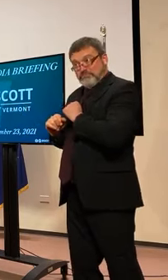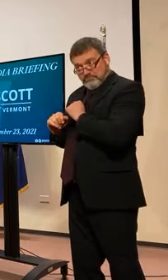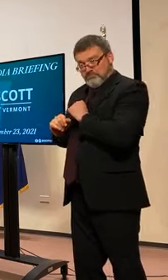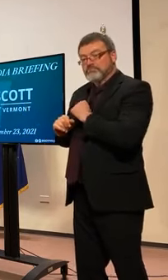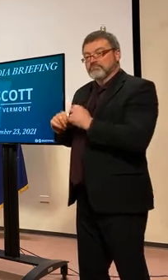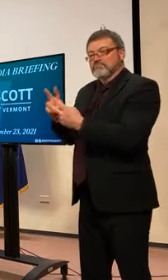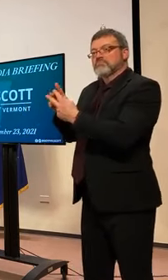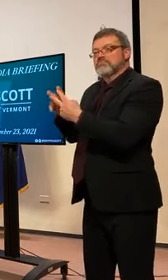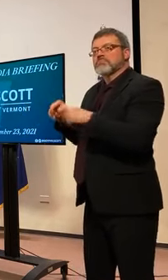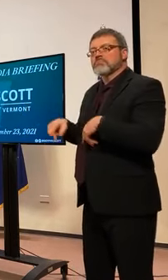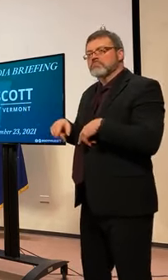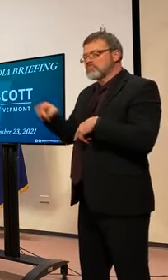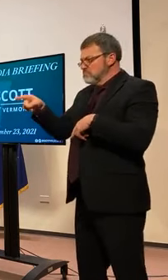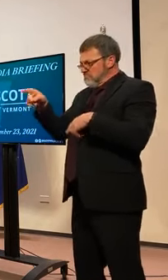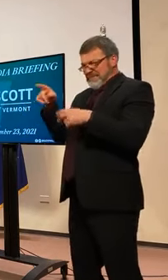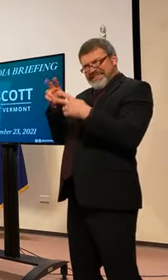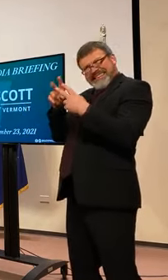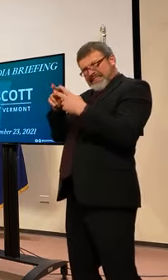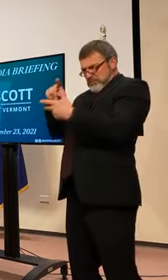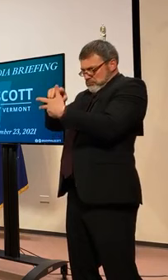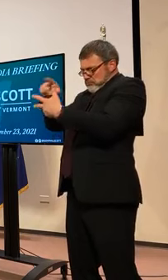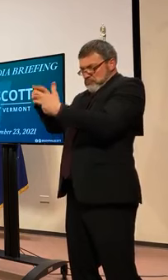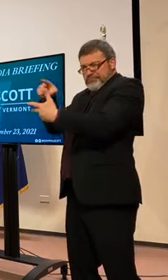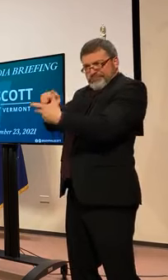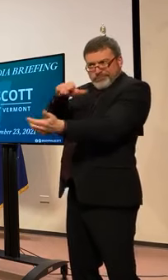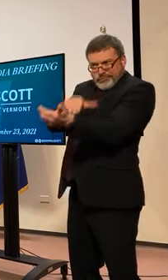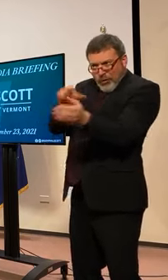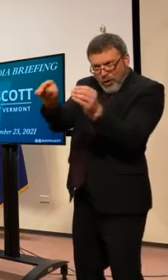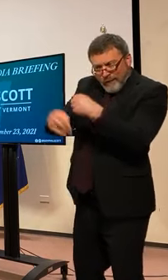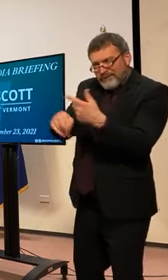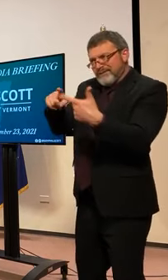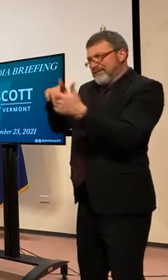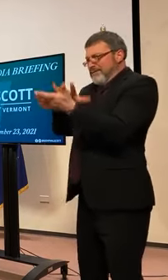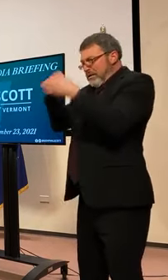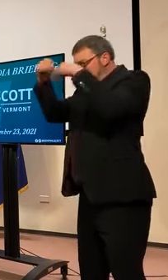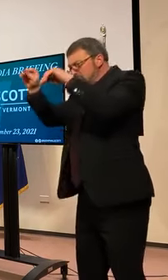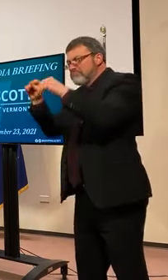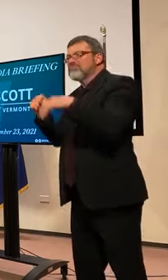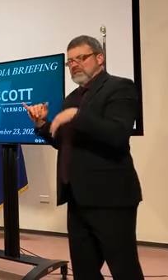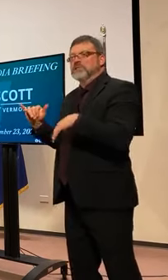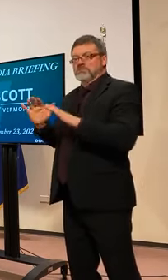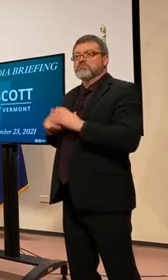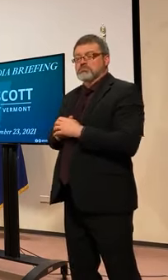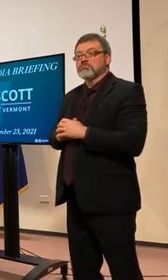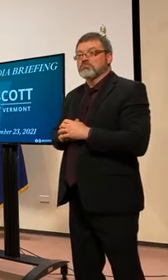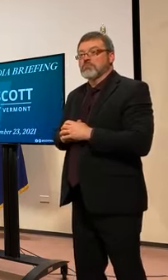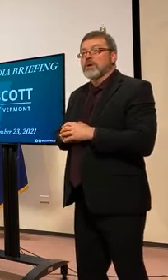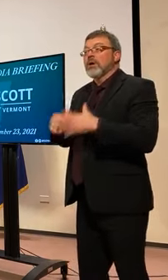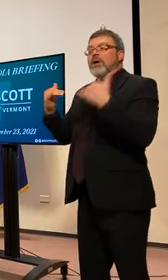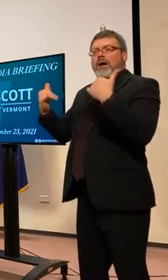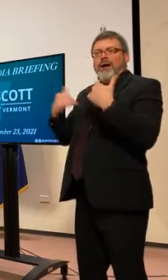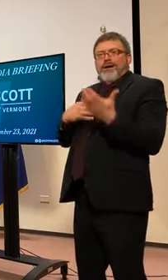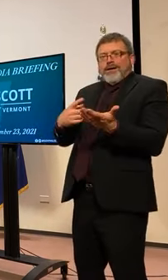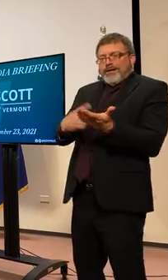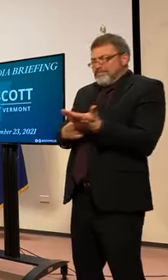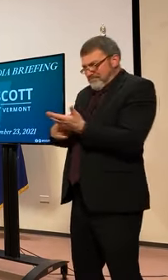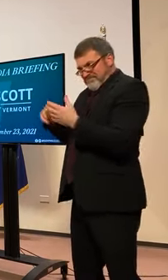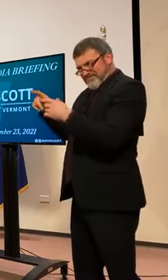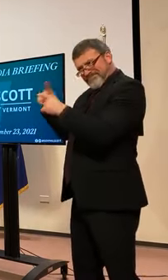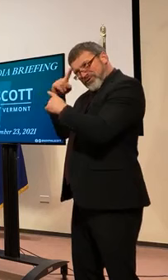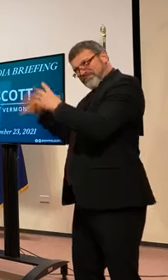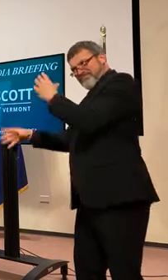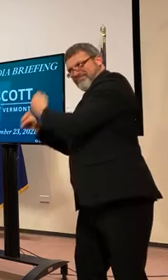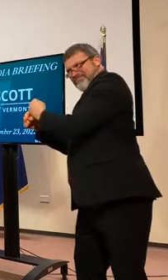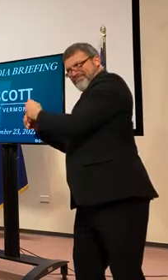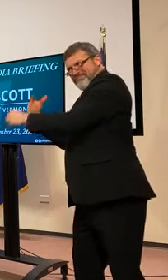855-722-7878. Now I want to turn to booster doses, and Dr. Levine will talk about why